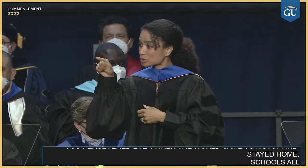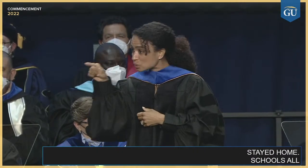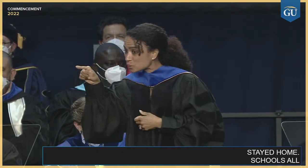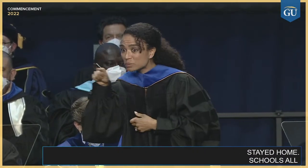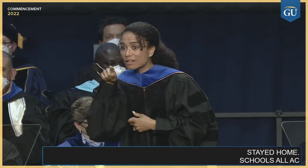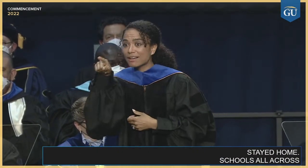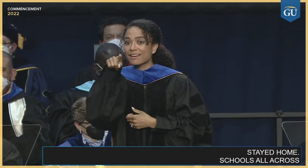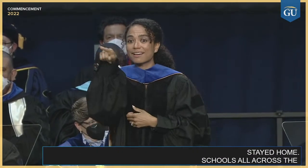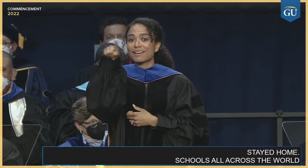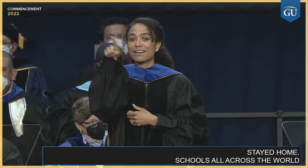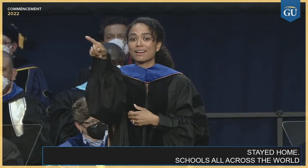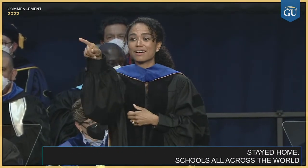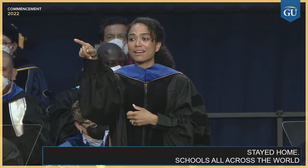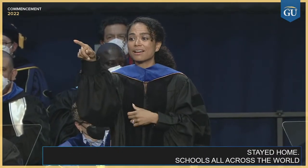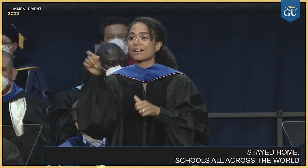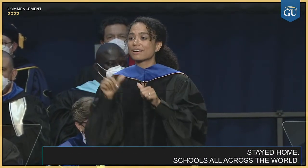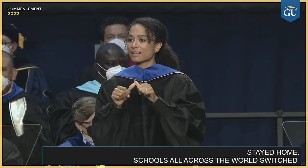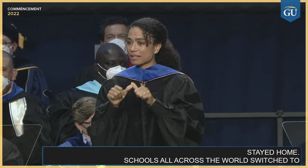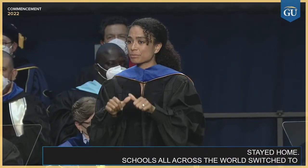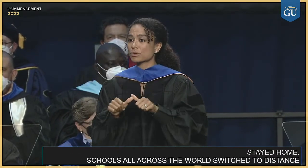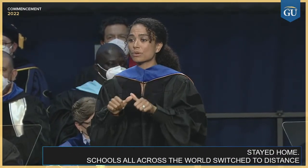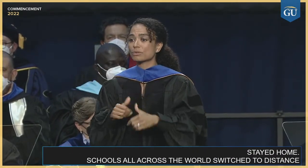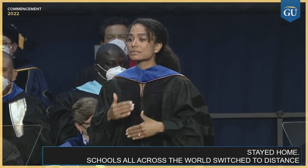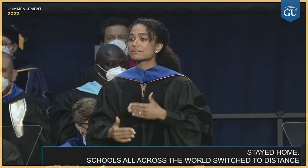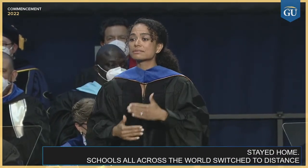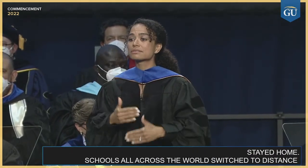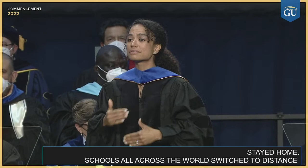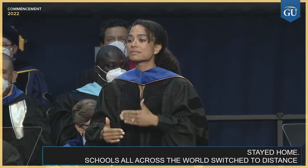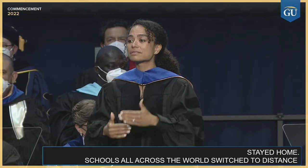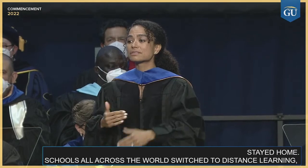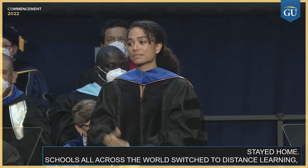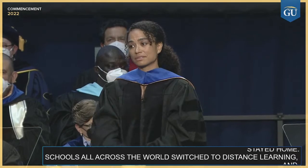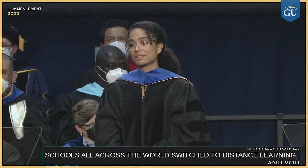and you all, every single one of you, kept going.